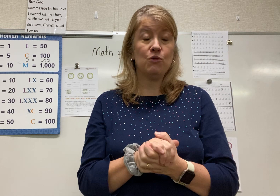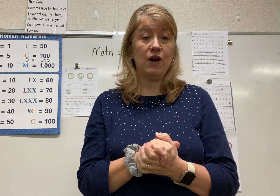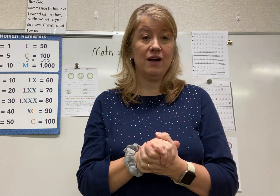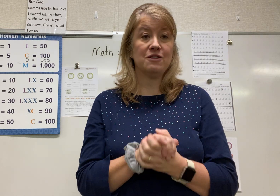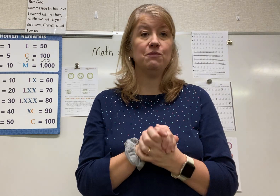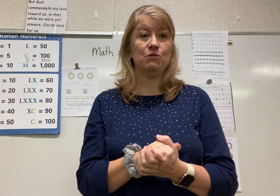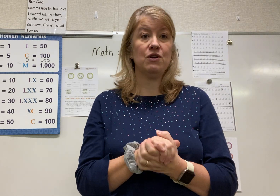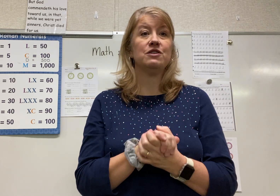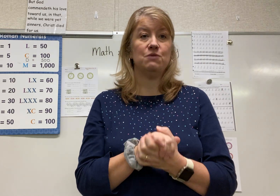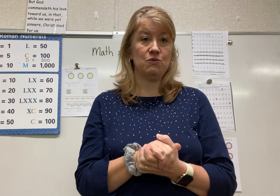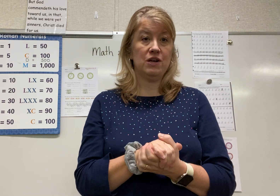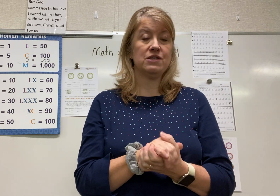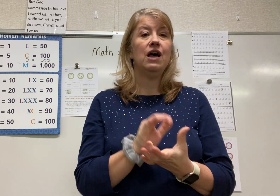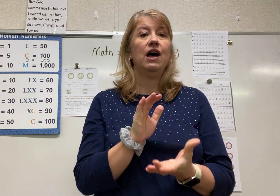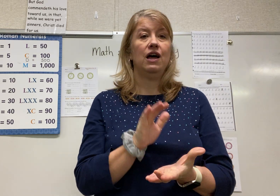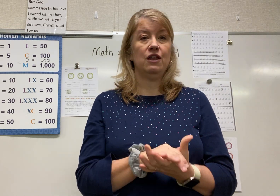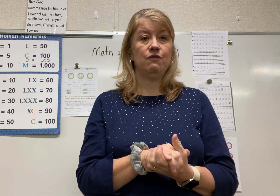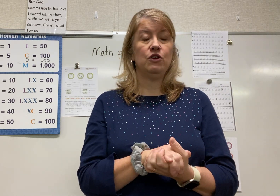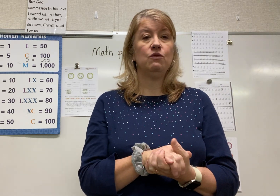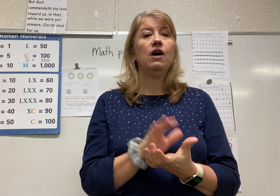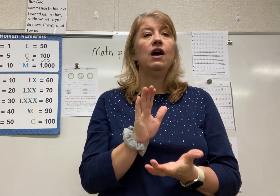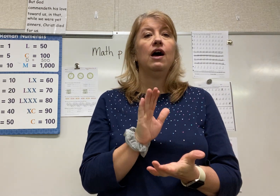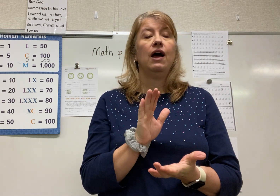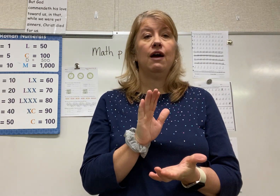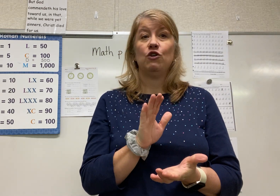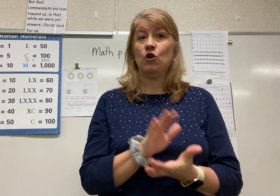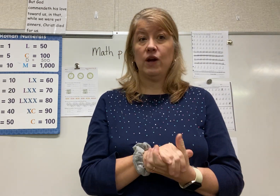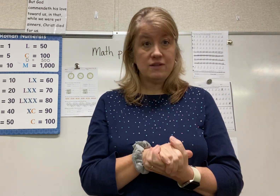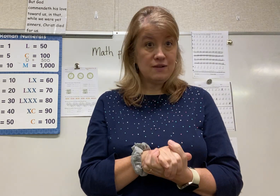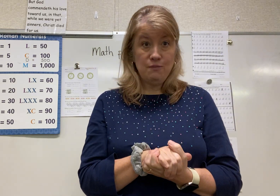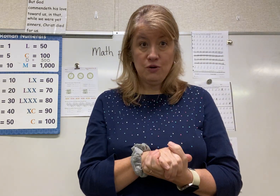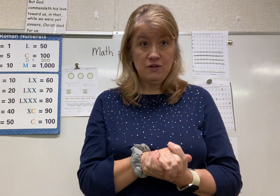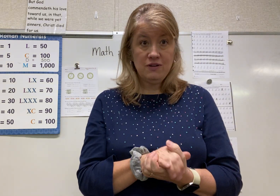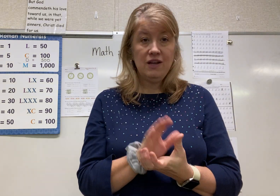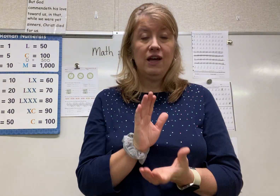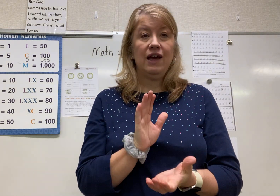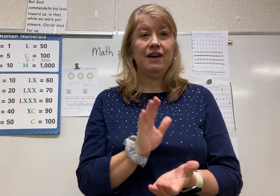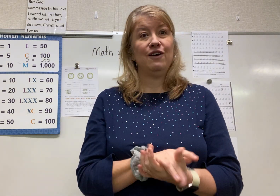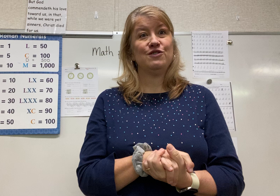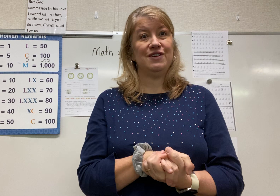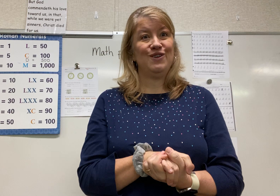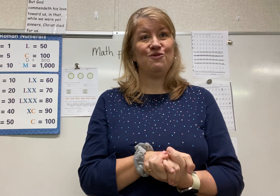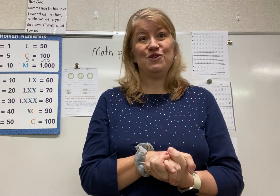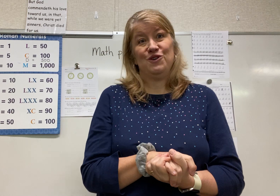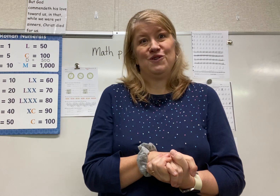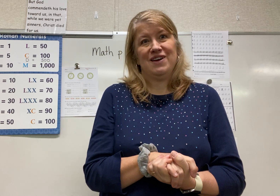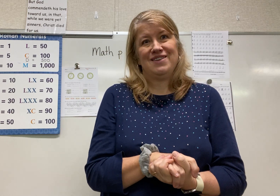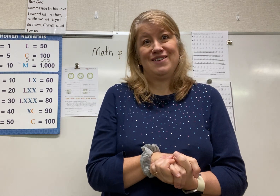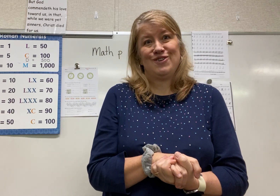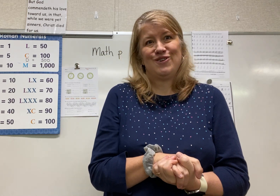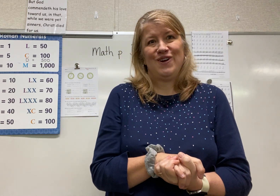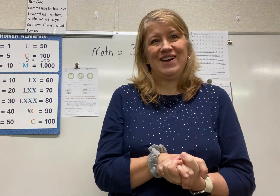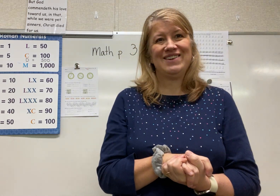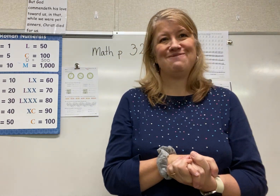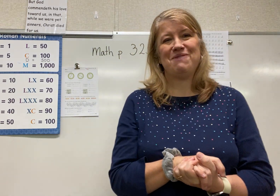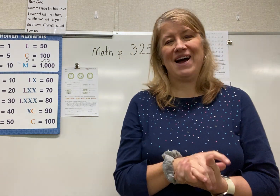Memorize, memorize, memorize. I love you. Have a great summer, and I'll see you when you get in 3rd grade. Bye.